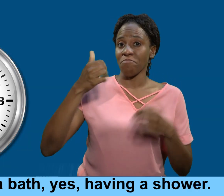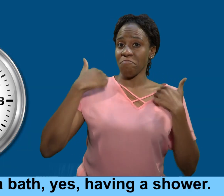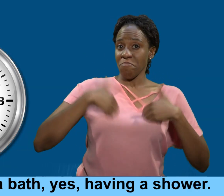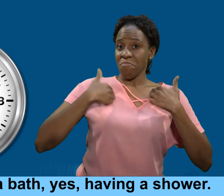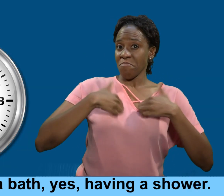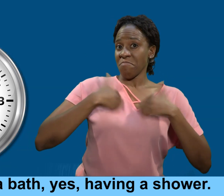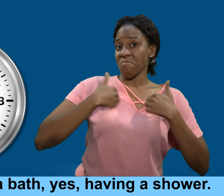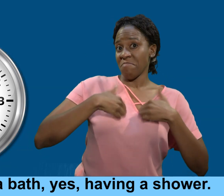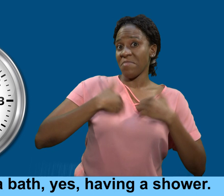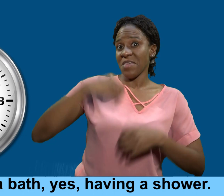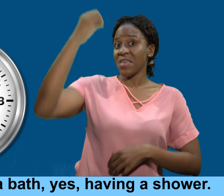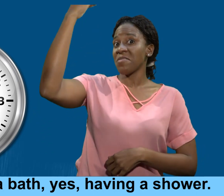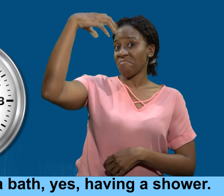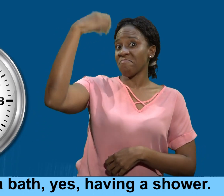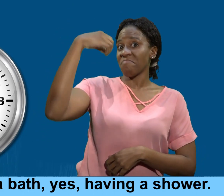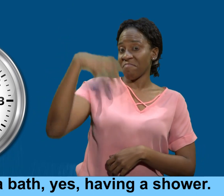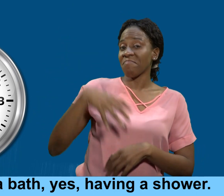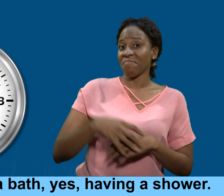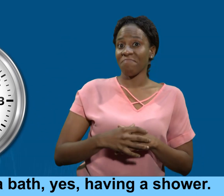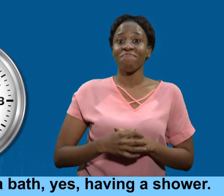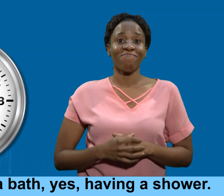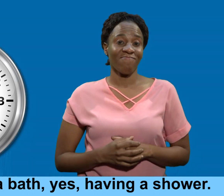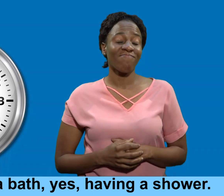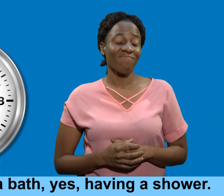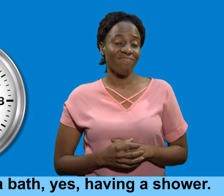Maybe taking a bath, yes, having a shower.